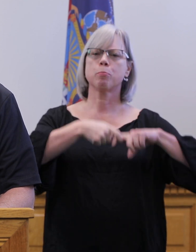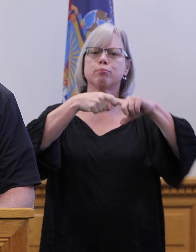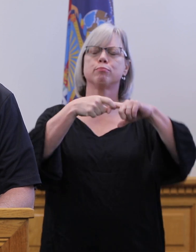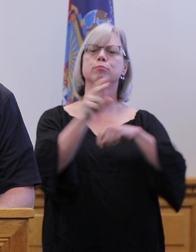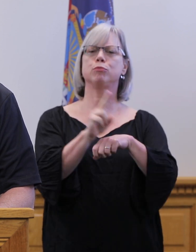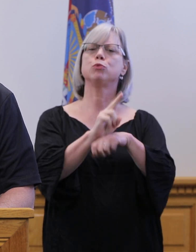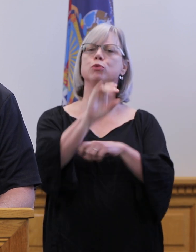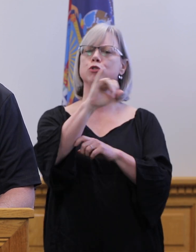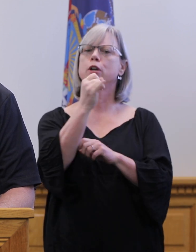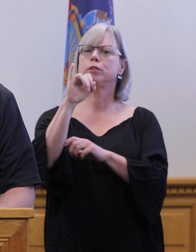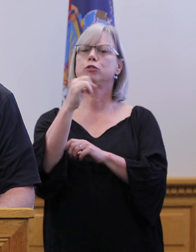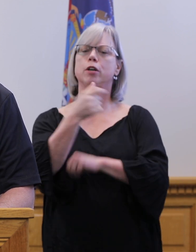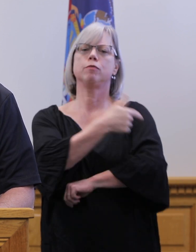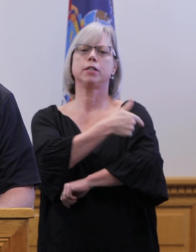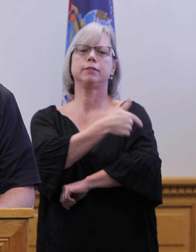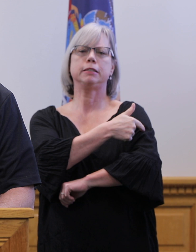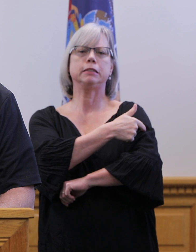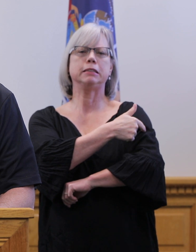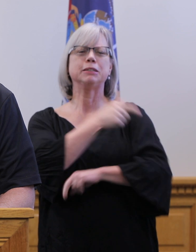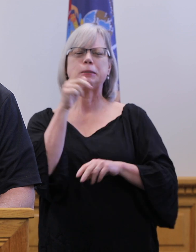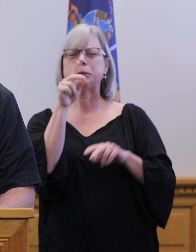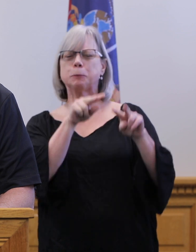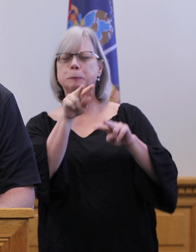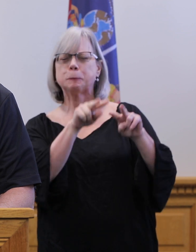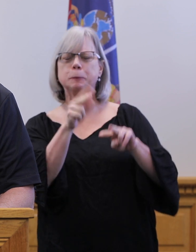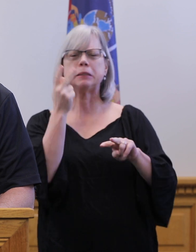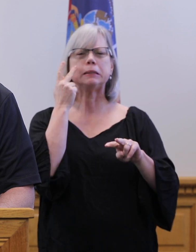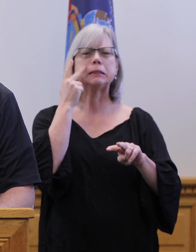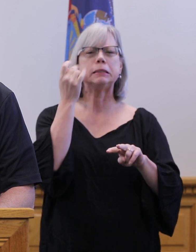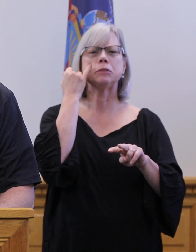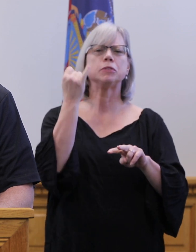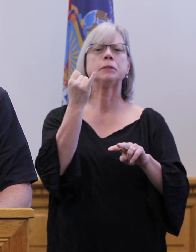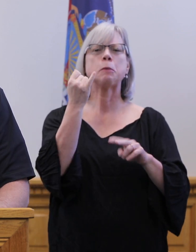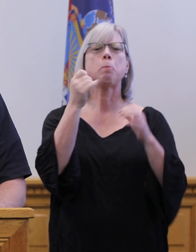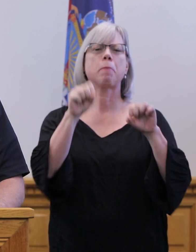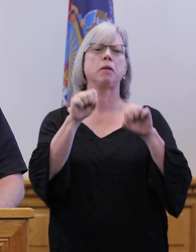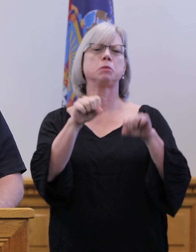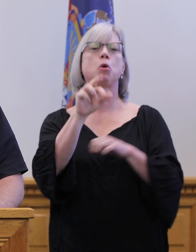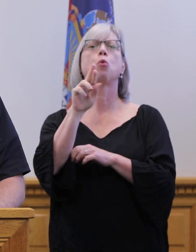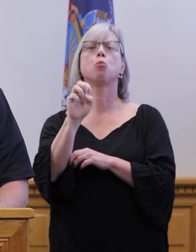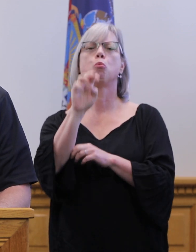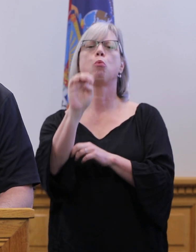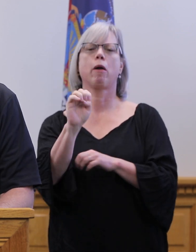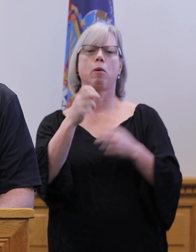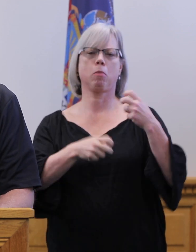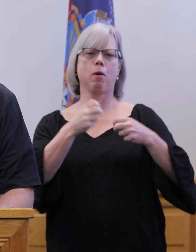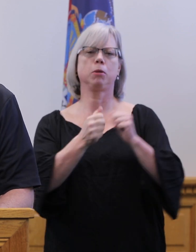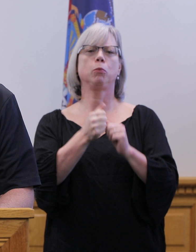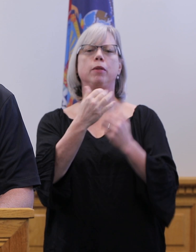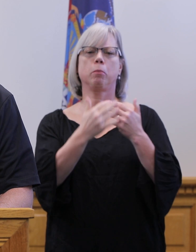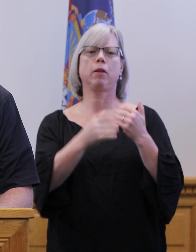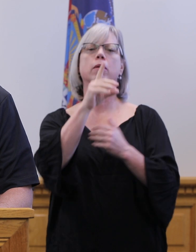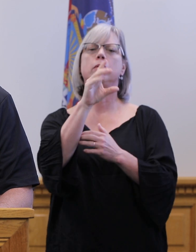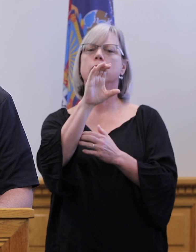a possible link with a rare blood clot disorder among some of its recipients. Although the FDA said that the